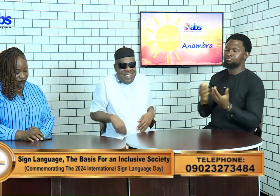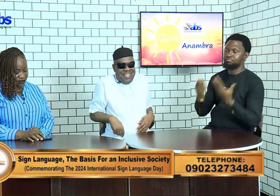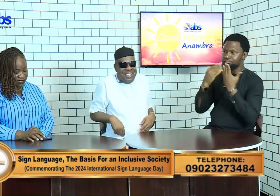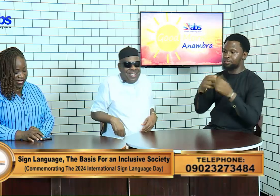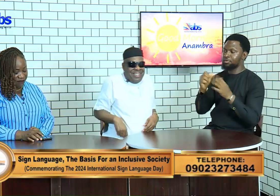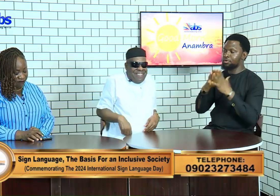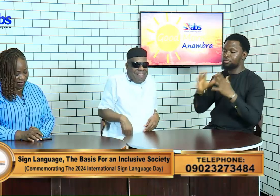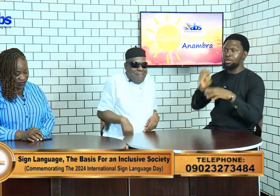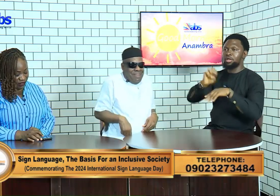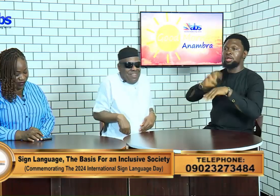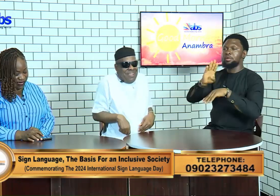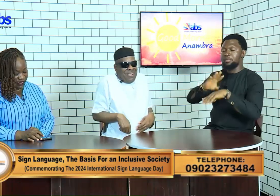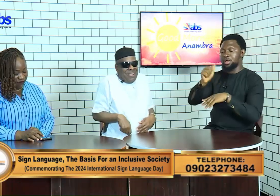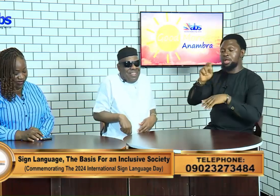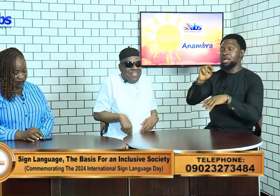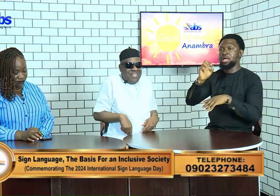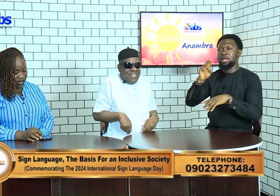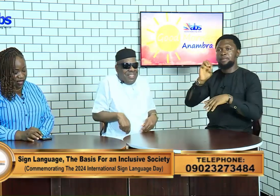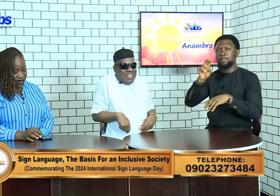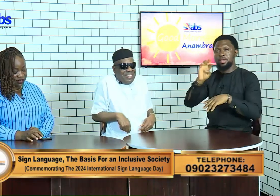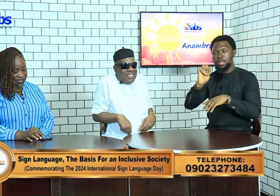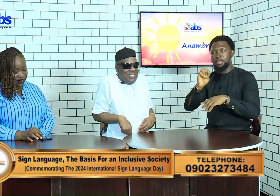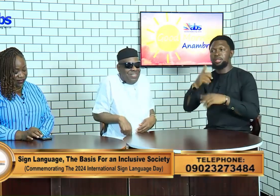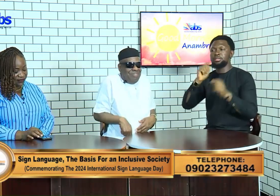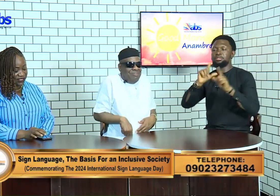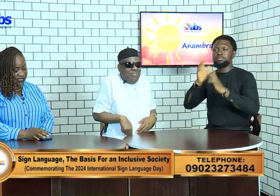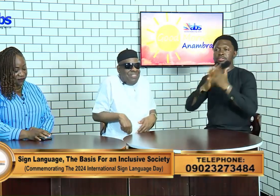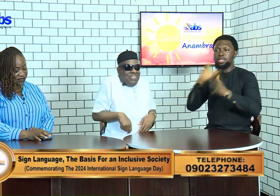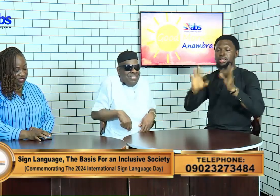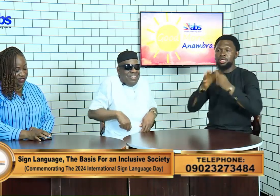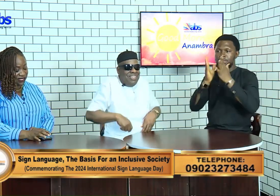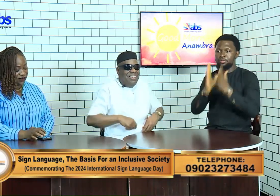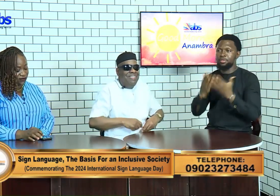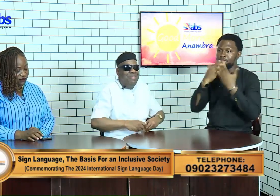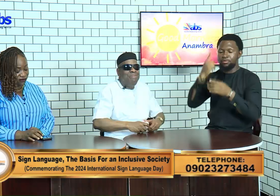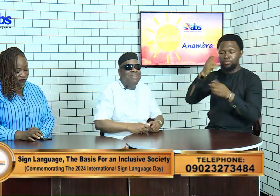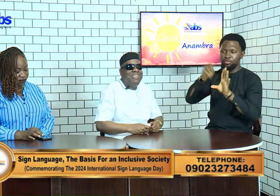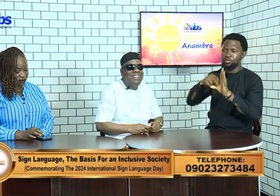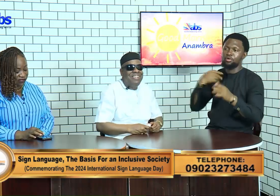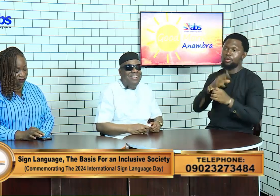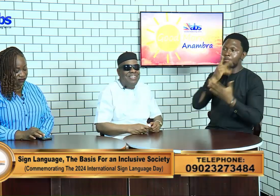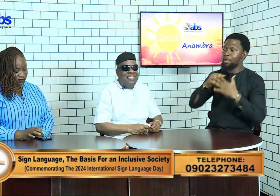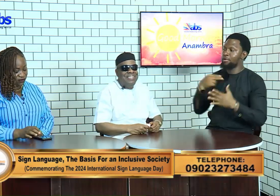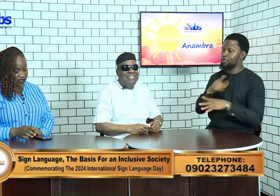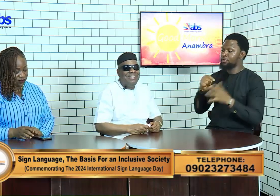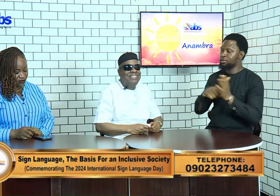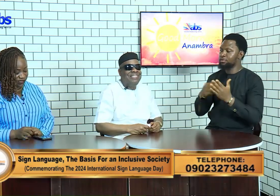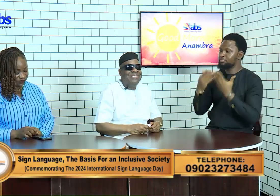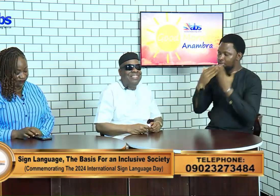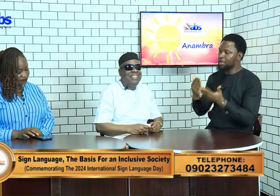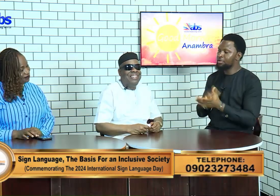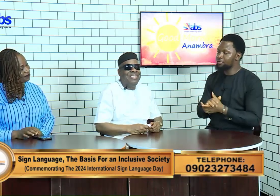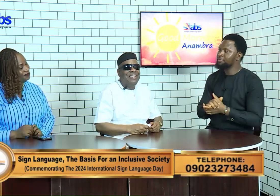you so much, Emmanuel Anyemenam, our sign language interpreter. Thank you so much for being part of the show this